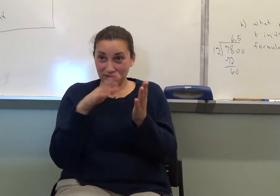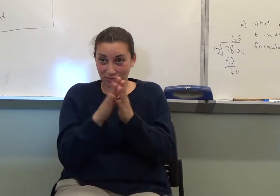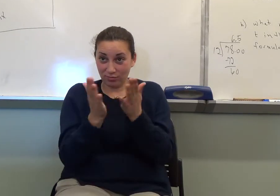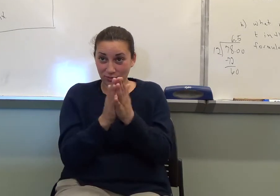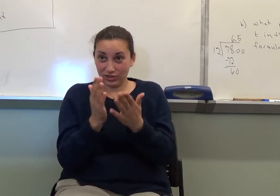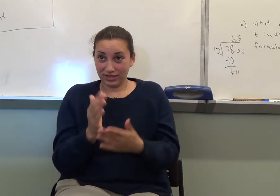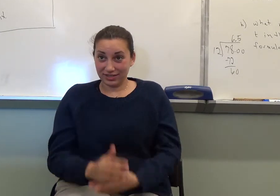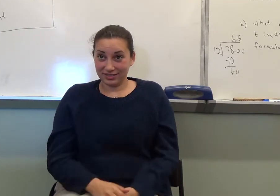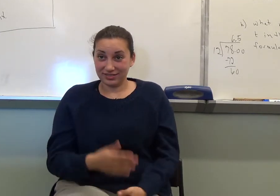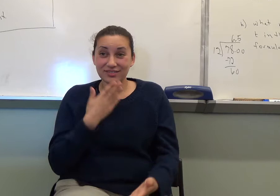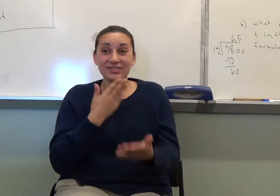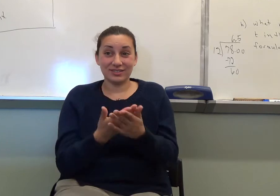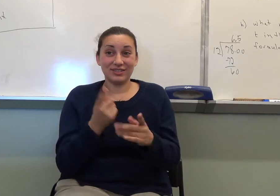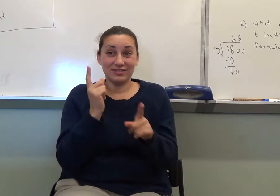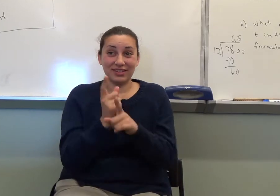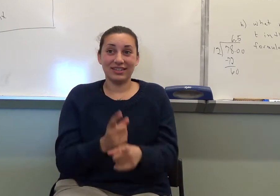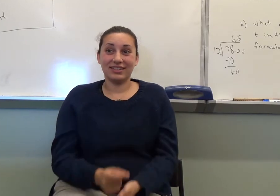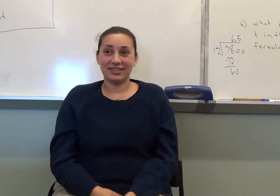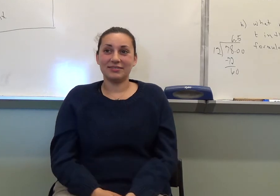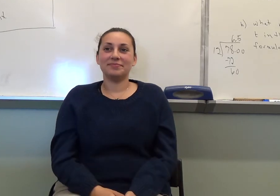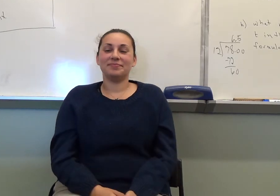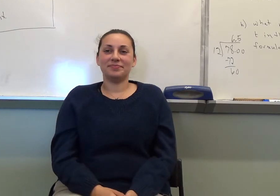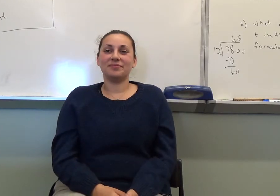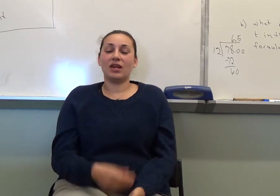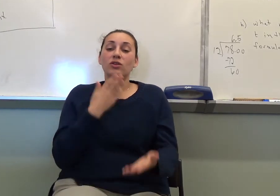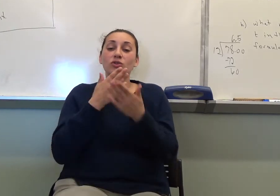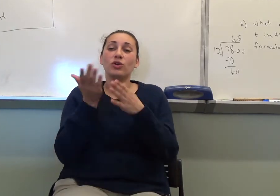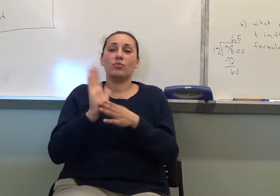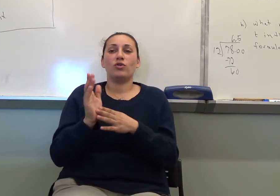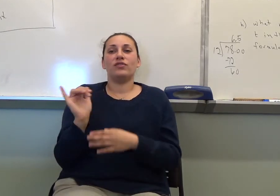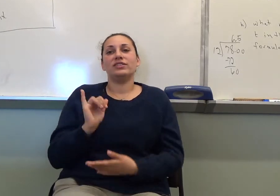0.05 over 12, right? Okay. And then